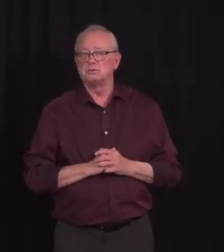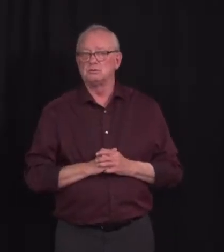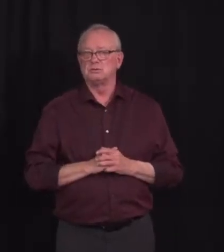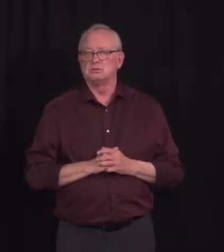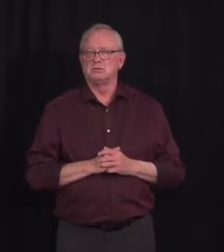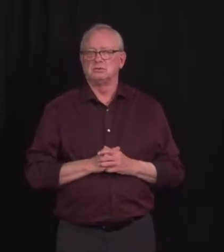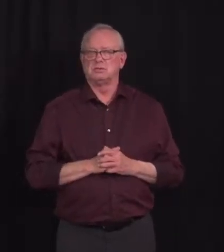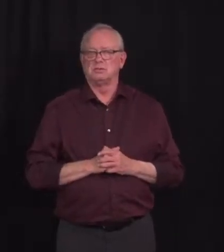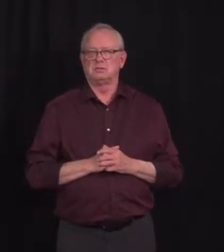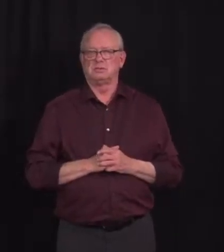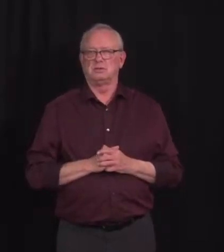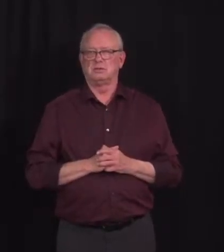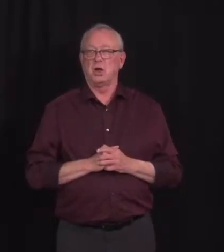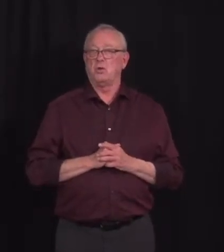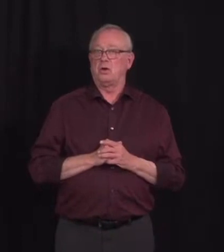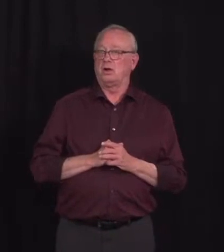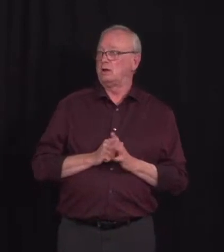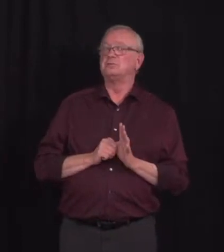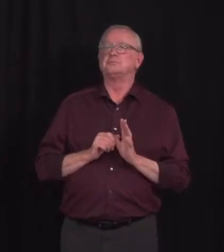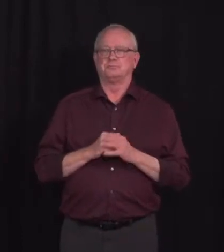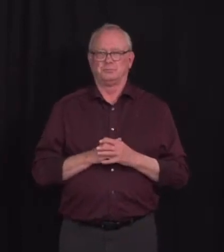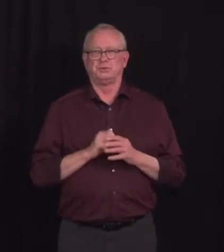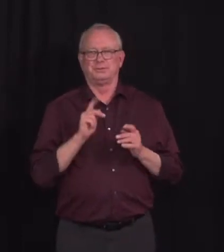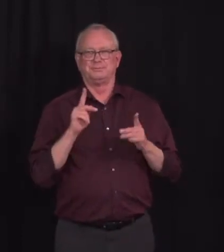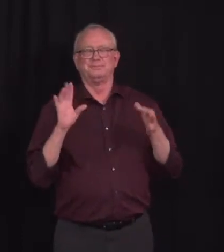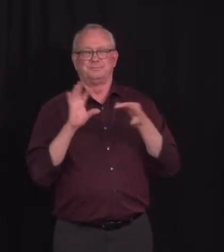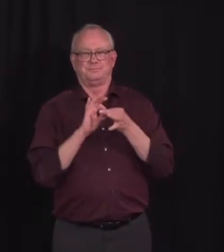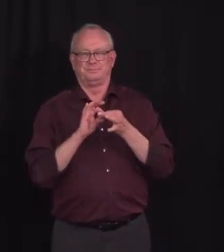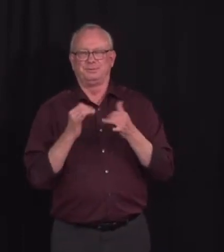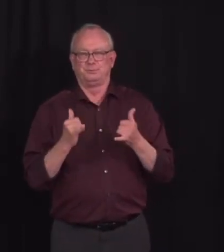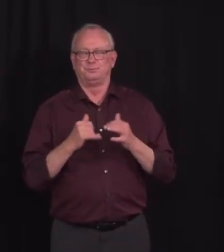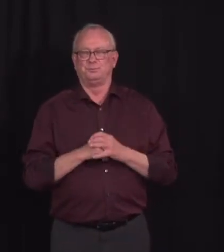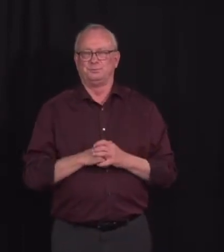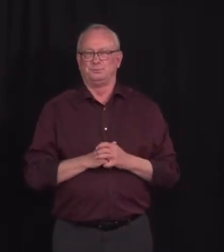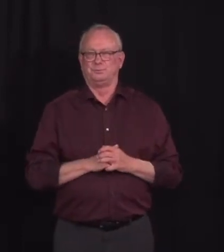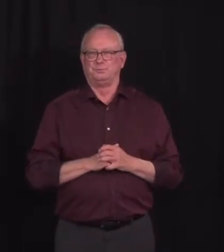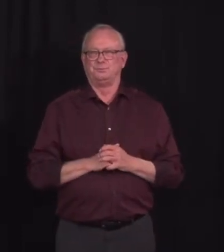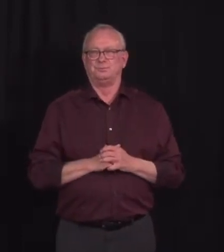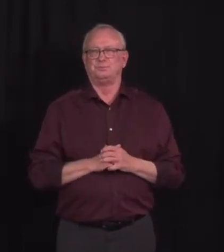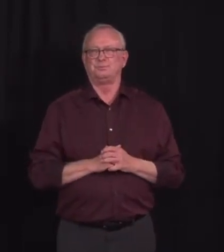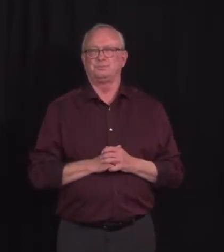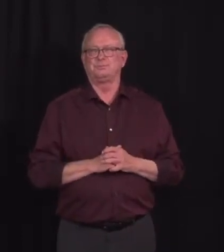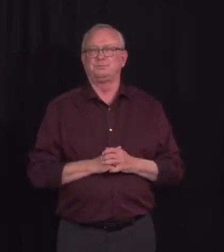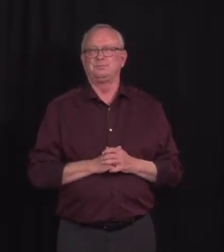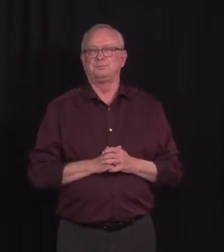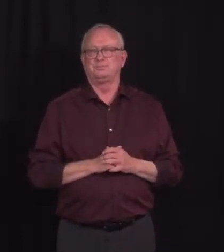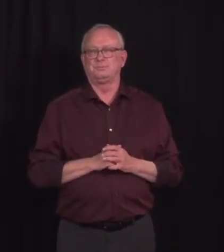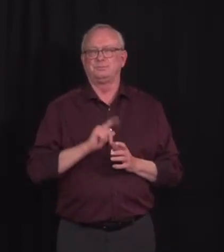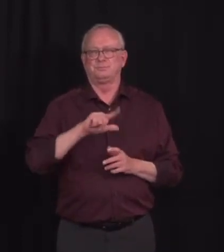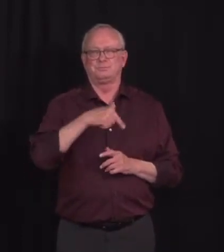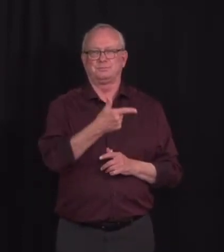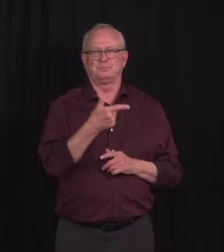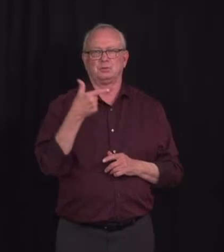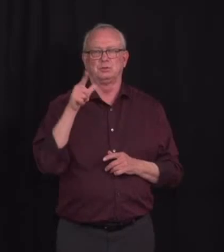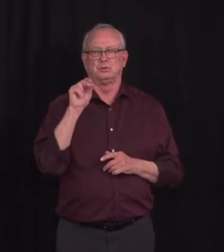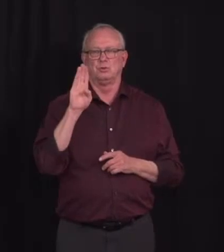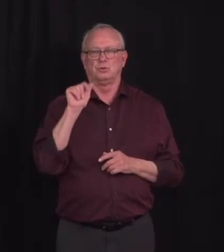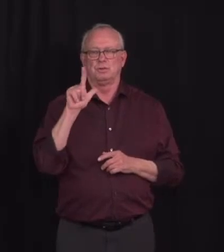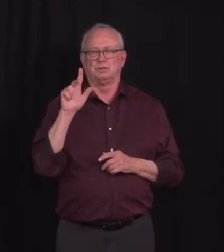Yes, I'm sorry. Can you hear me now? Yes, we can. Okay, our next question is Julia Wong with Global News. Go ahead, Julia.